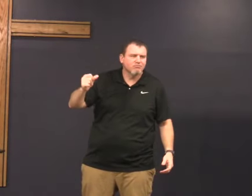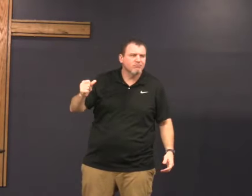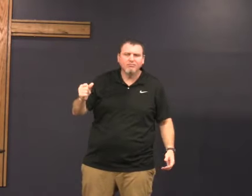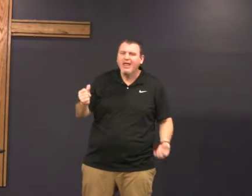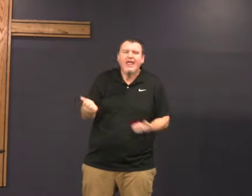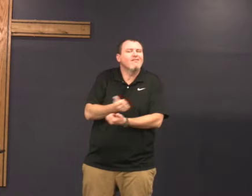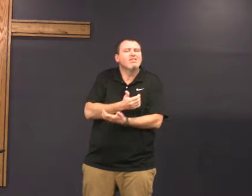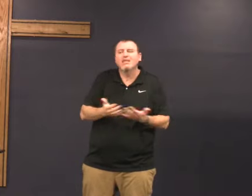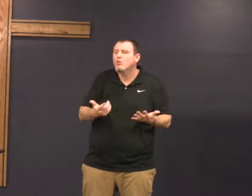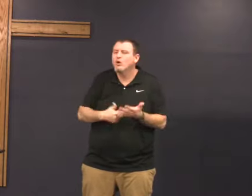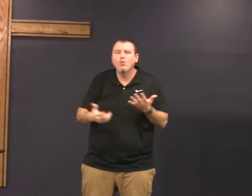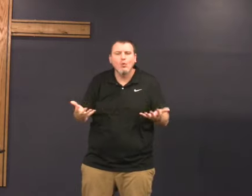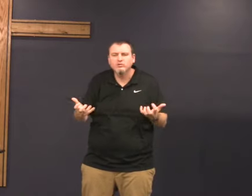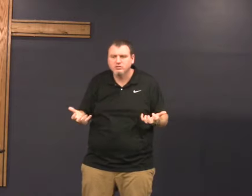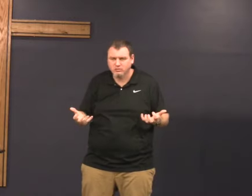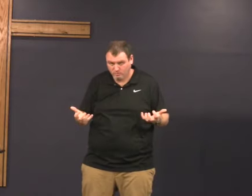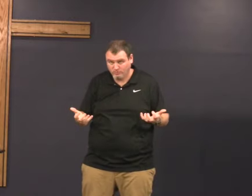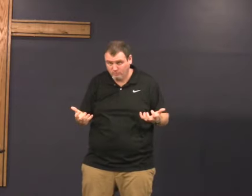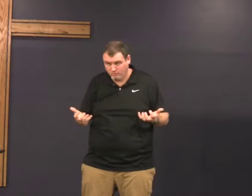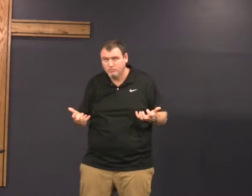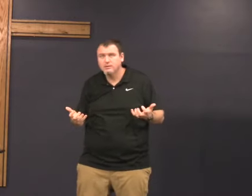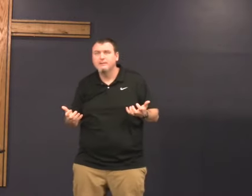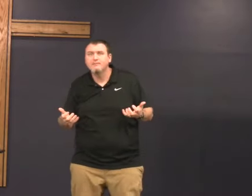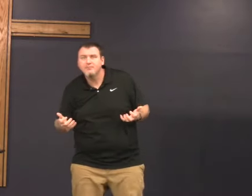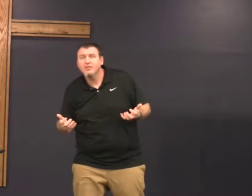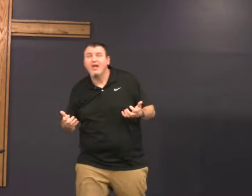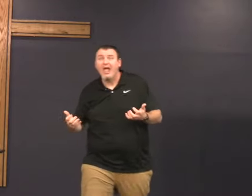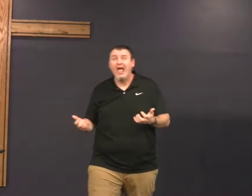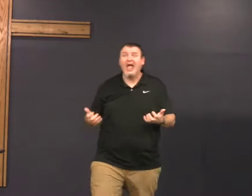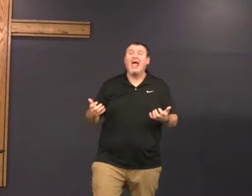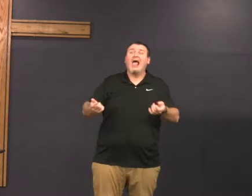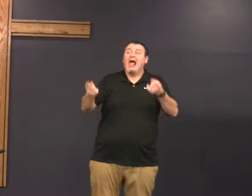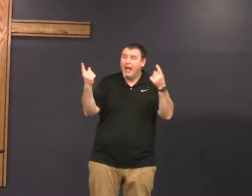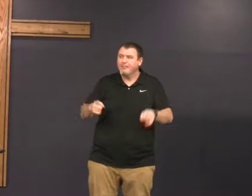and he snatched a stranger, and he had whatever he wants.